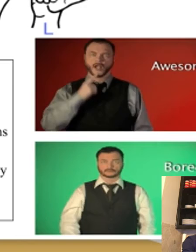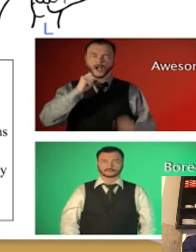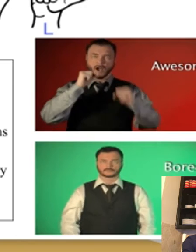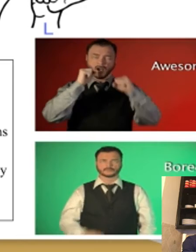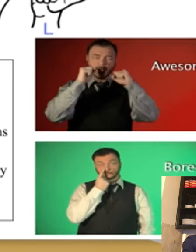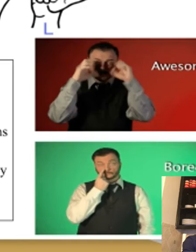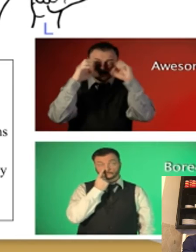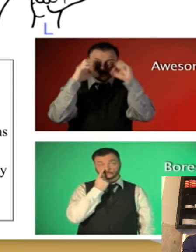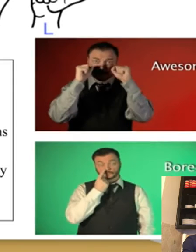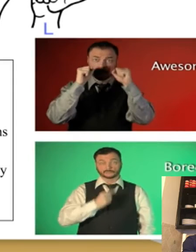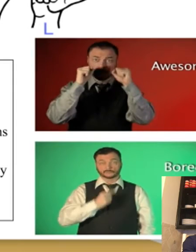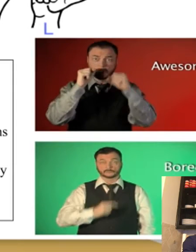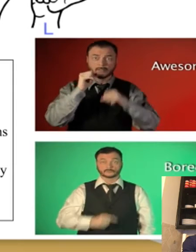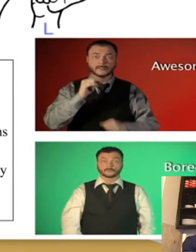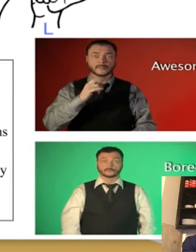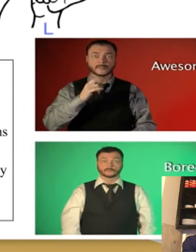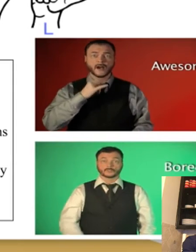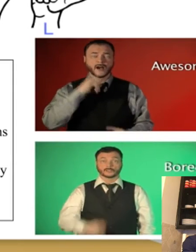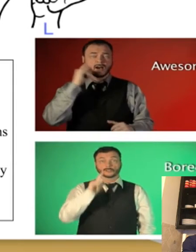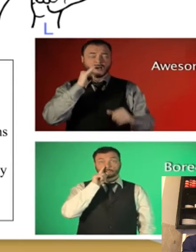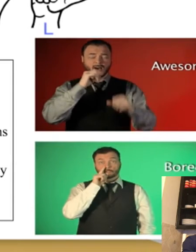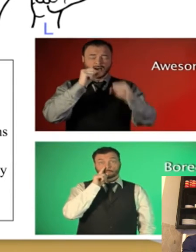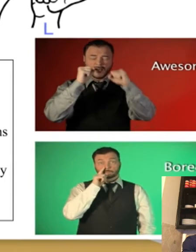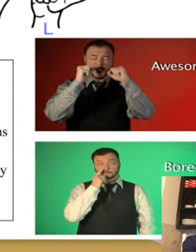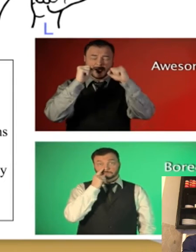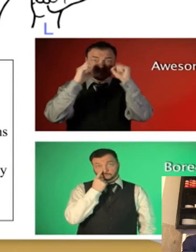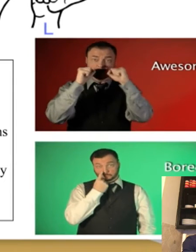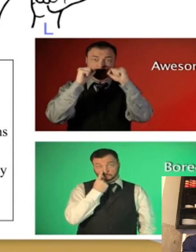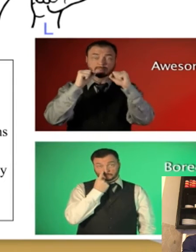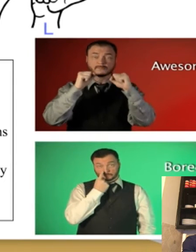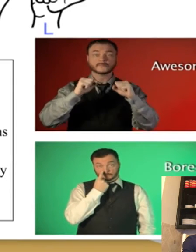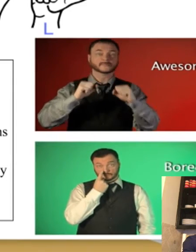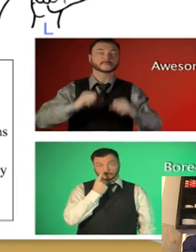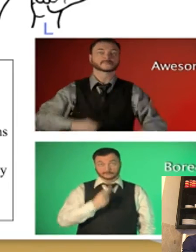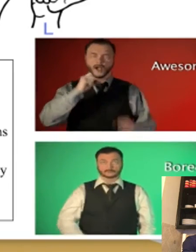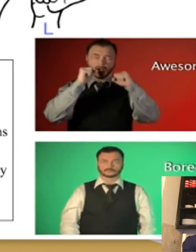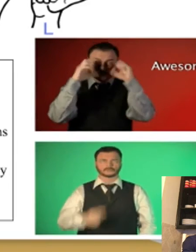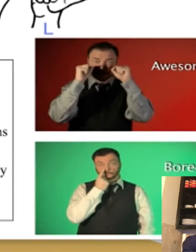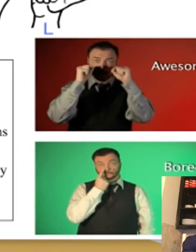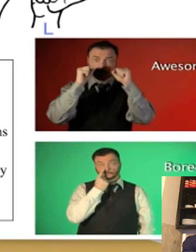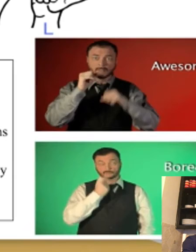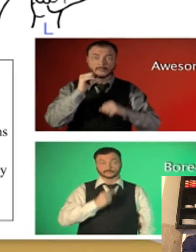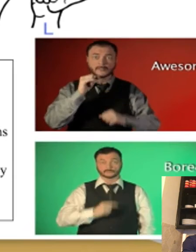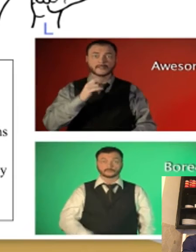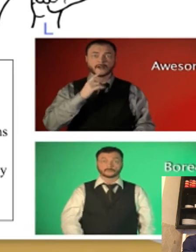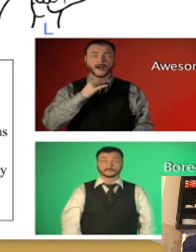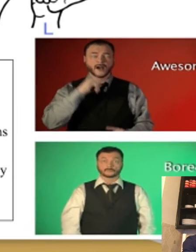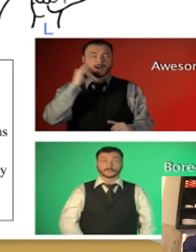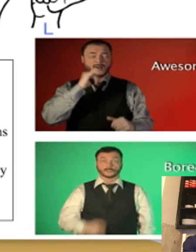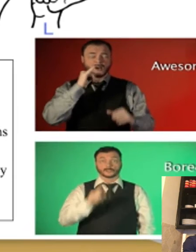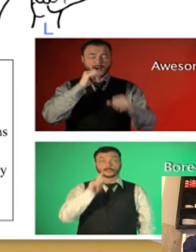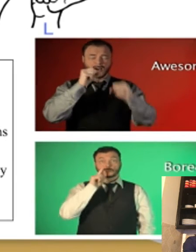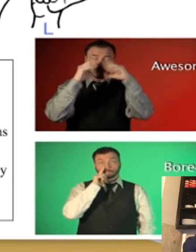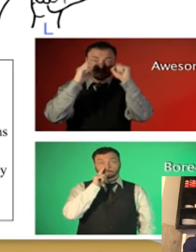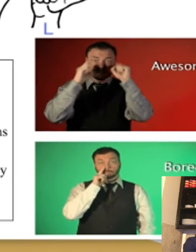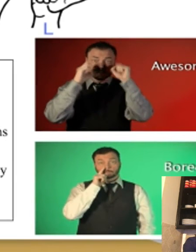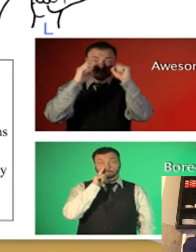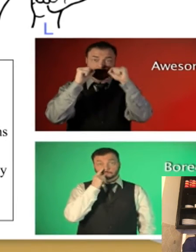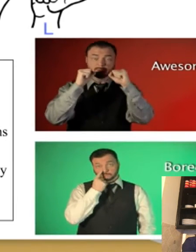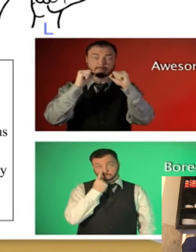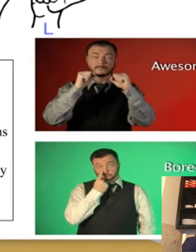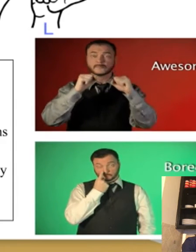North Americans who are deaf and is one of several communication options used by people who are deaf or hard of